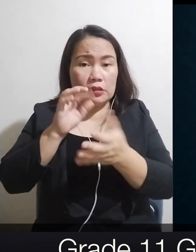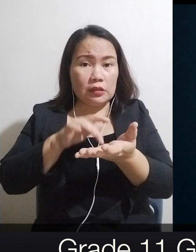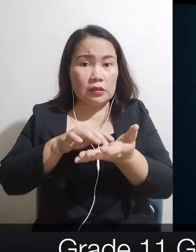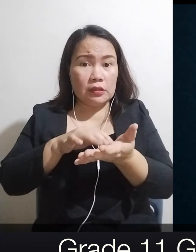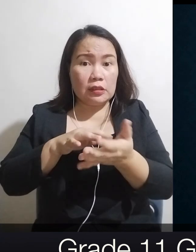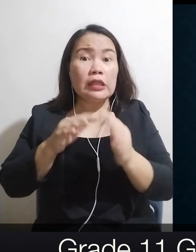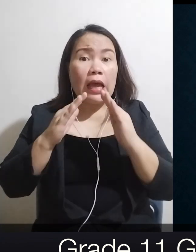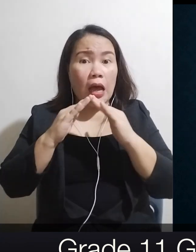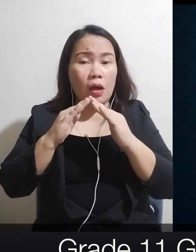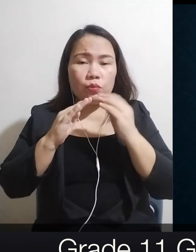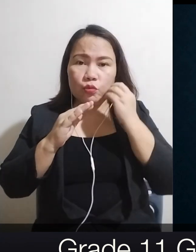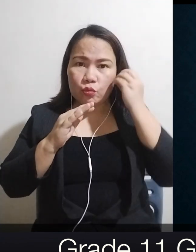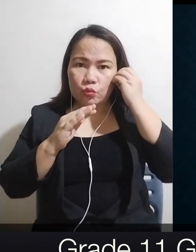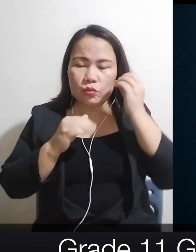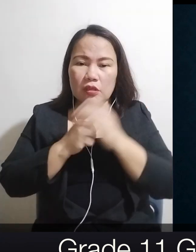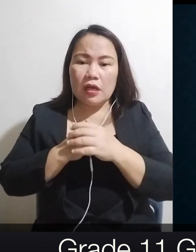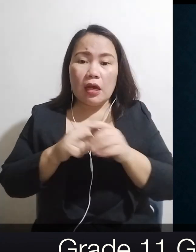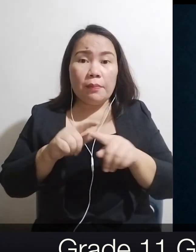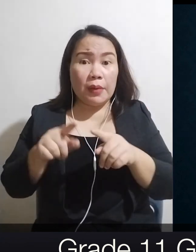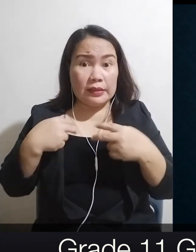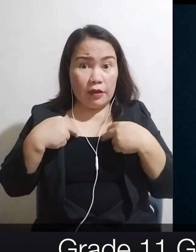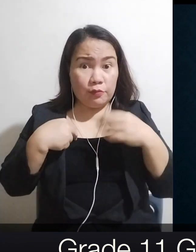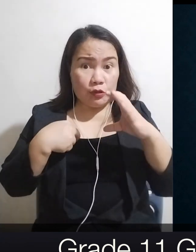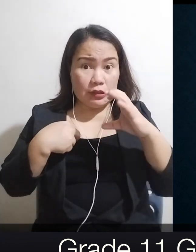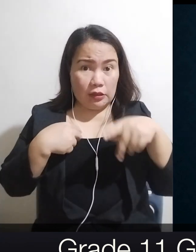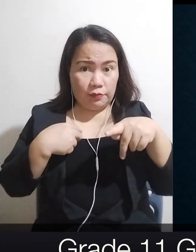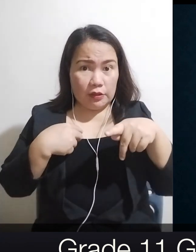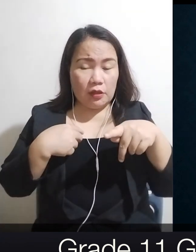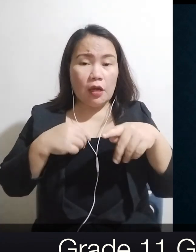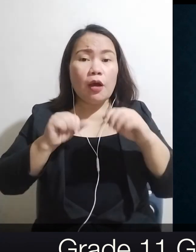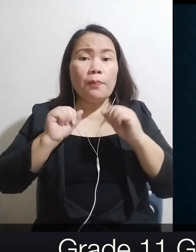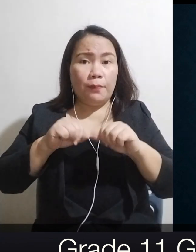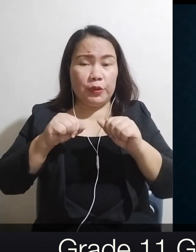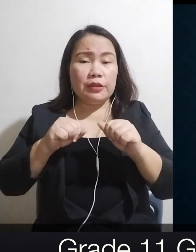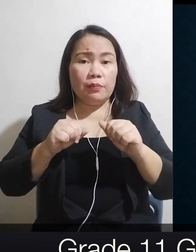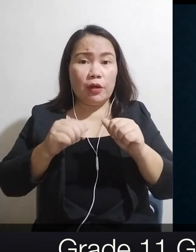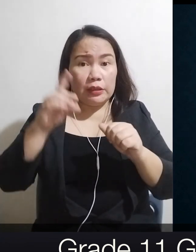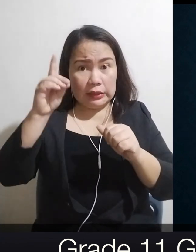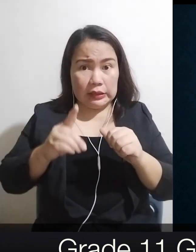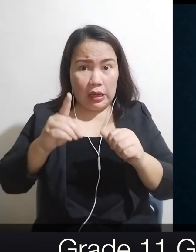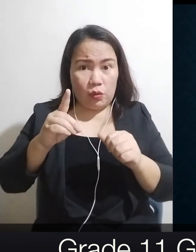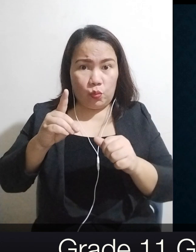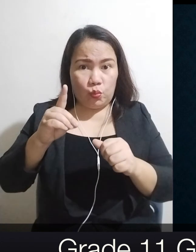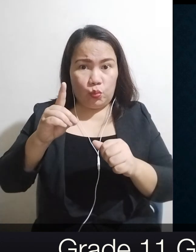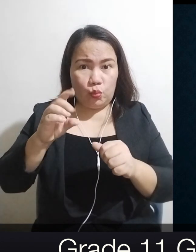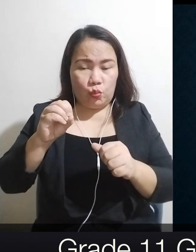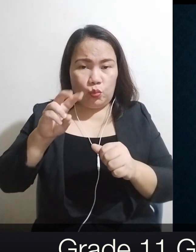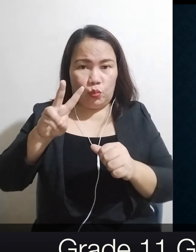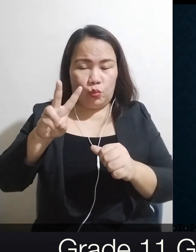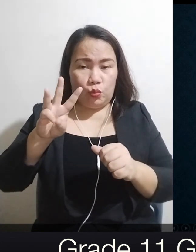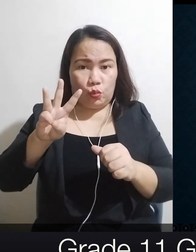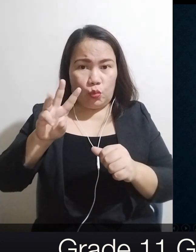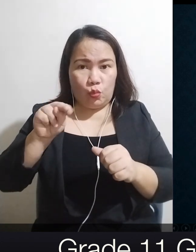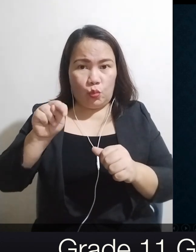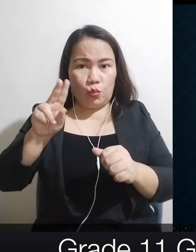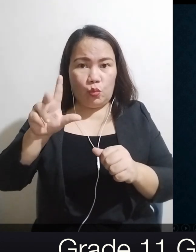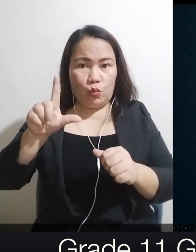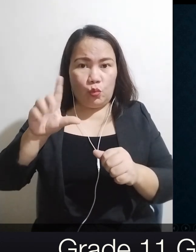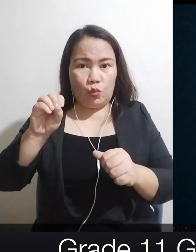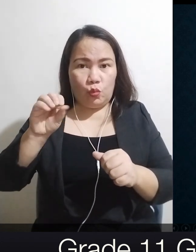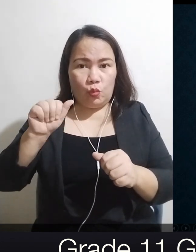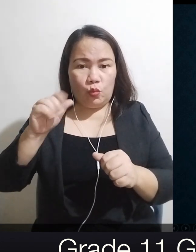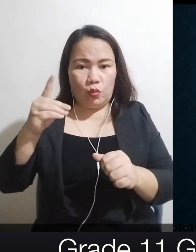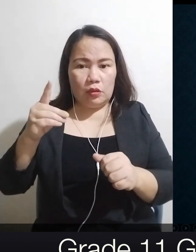kung wala kayong scientific calculator sa bahay, pero meron naman kayong cellphone, pwede nyo i-download sa App Store yung Calc